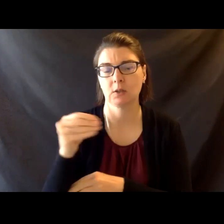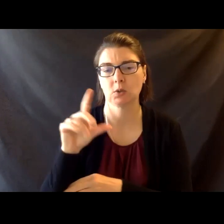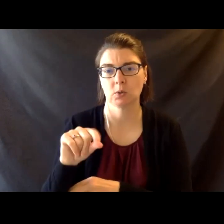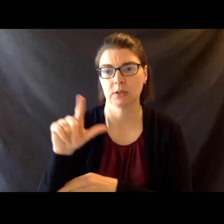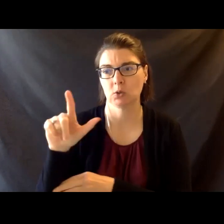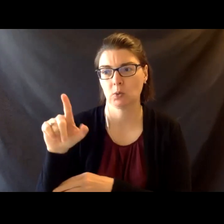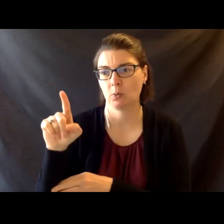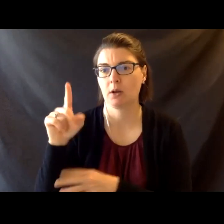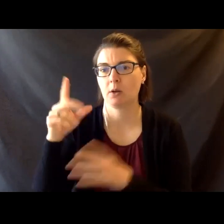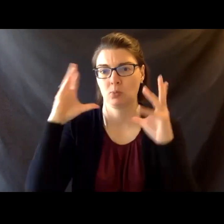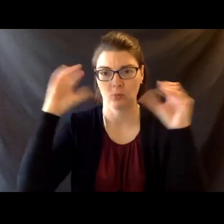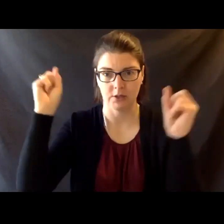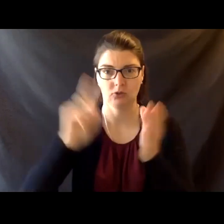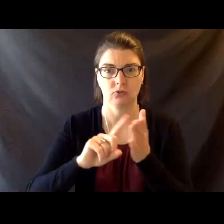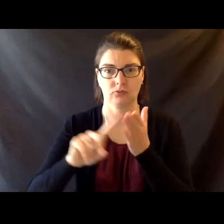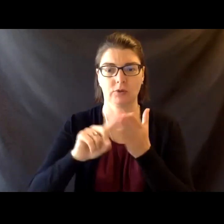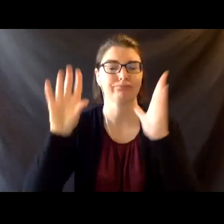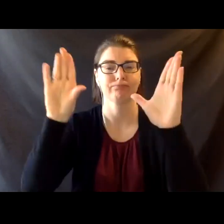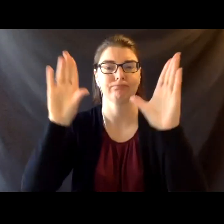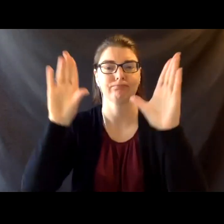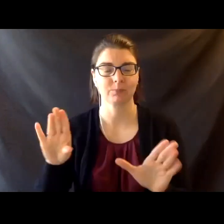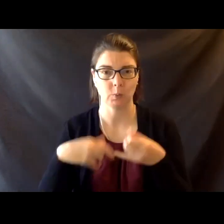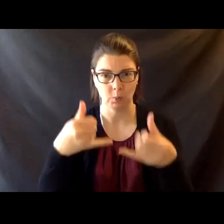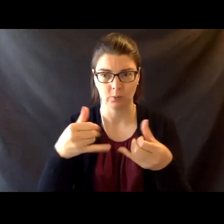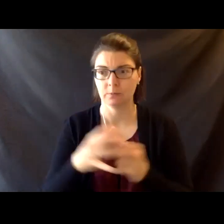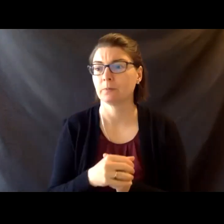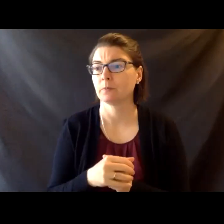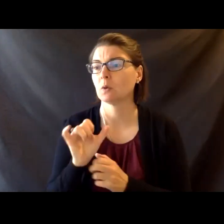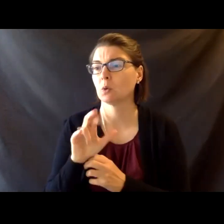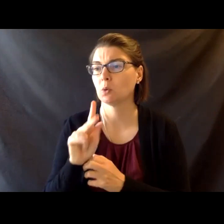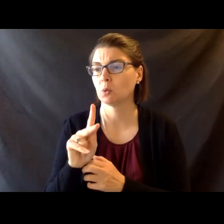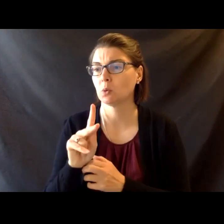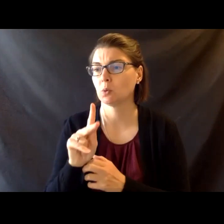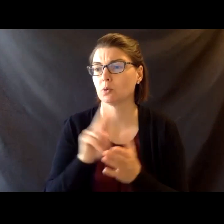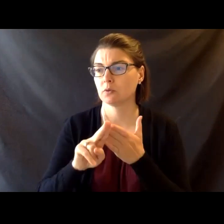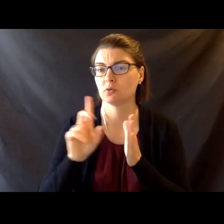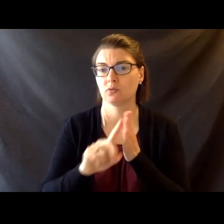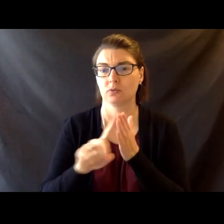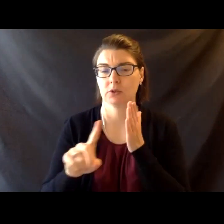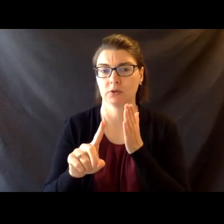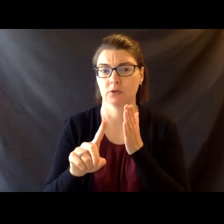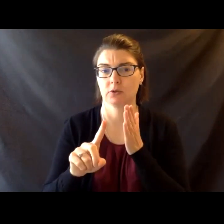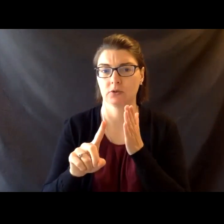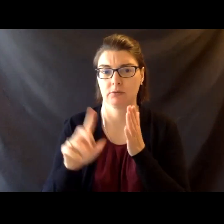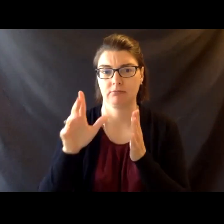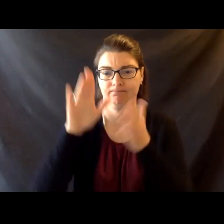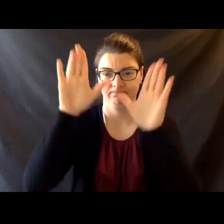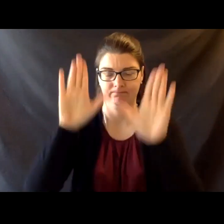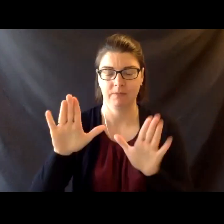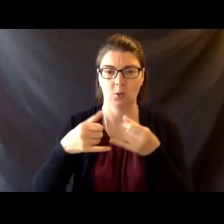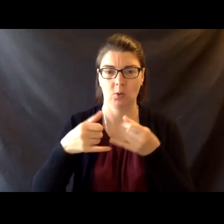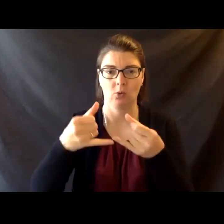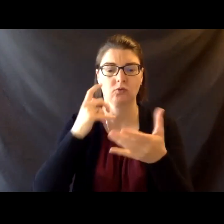President's Research Excellence Award. The York University President's Research Excellence Award recognizes senior,